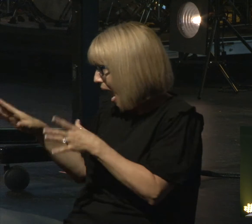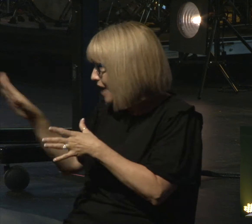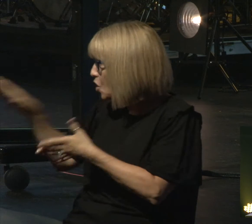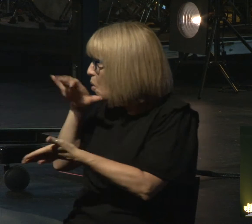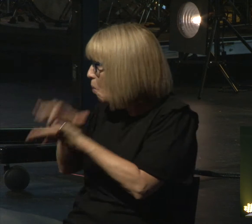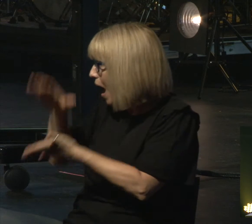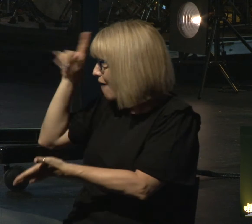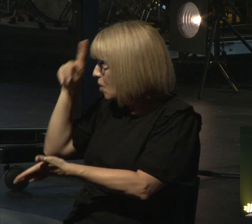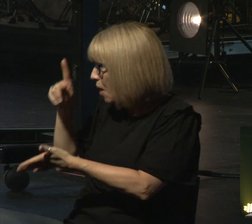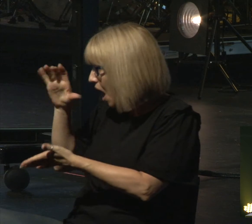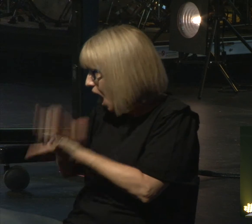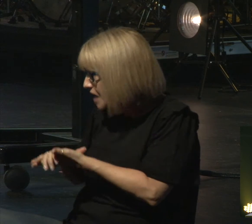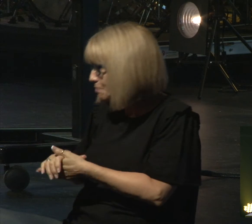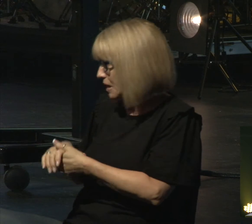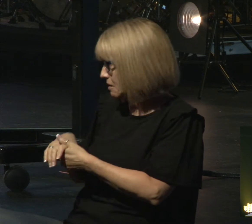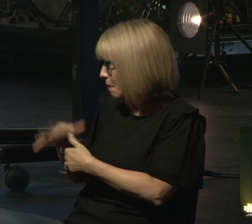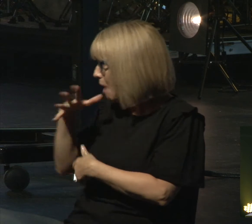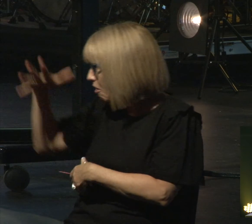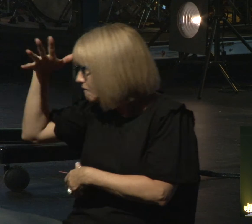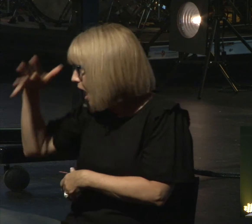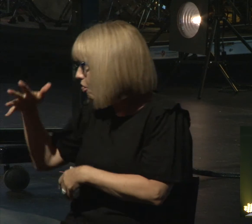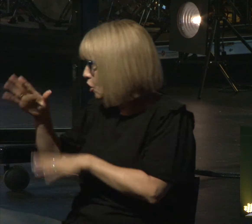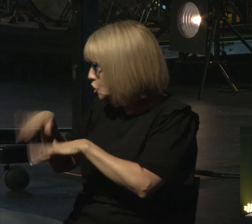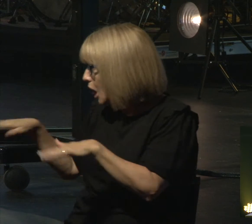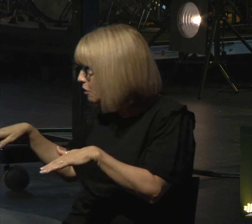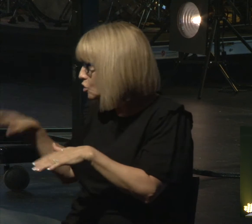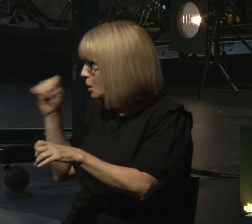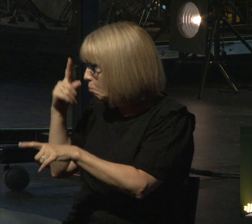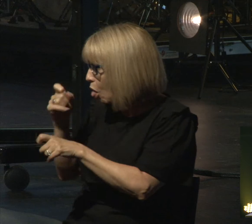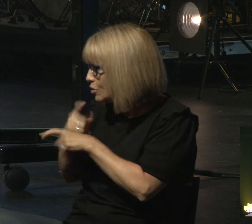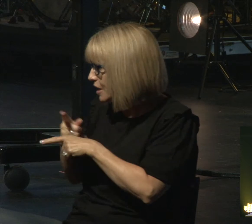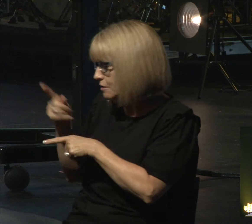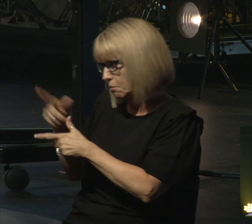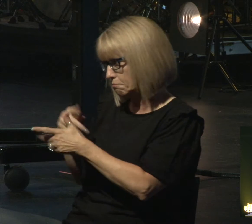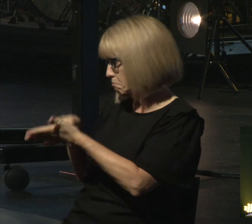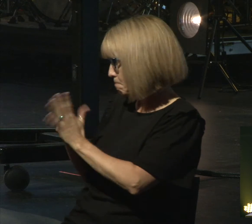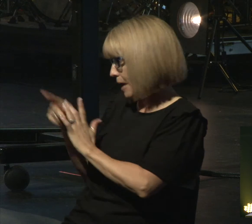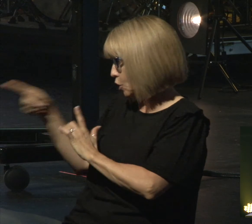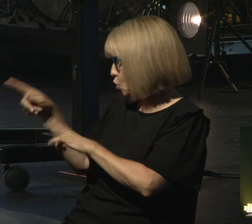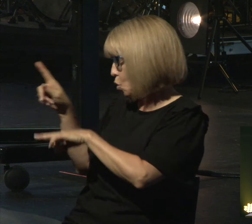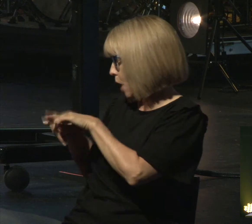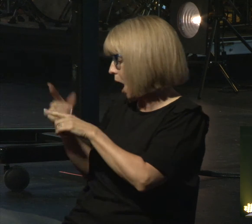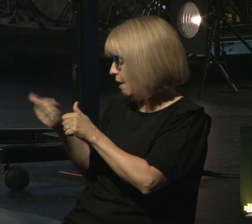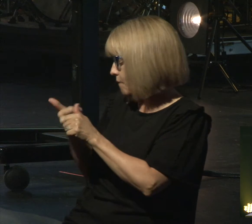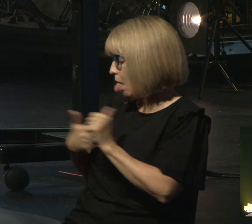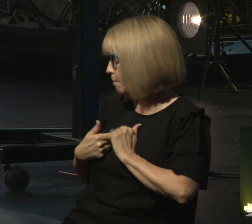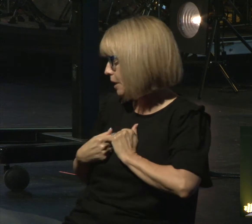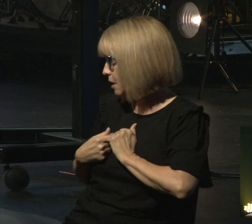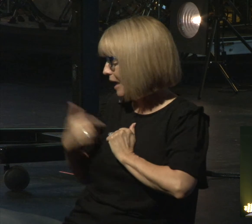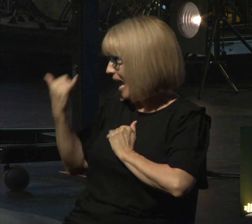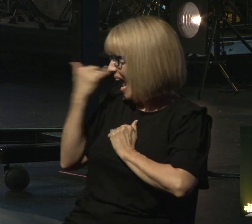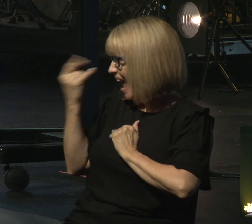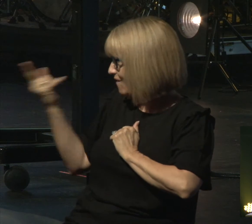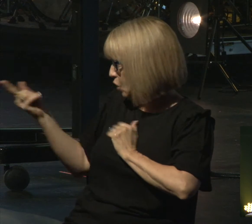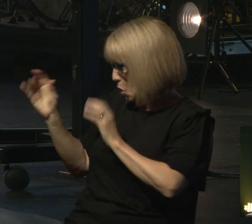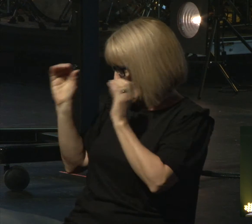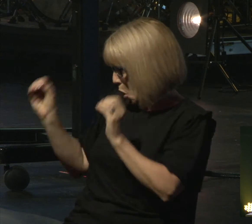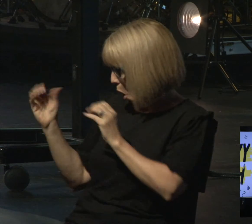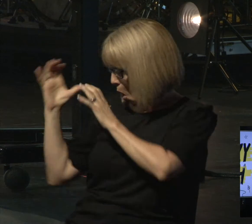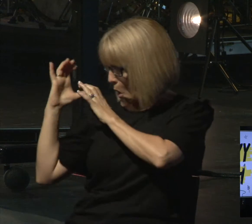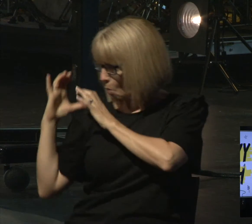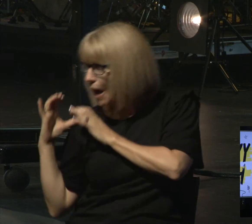and sisters, yes, even his own life, he cannot be my disciple. Whoever does not bear his own cross and come after